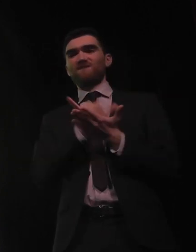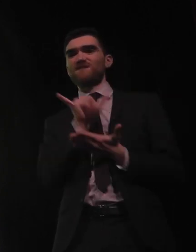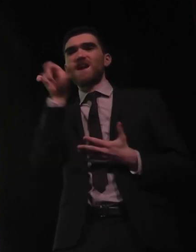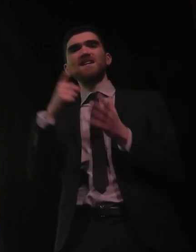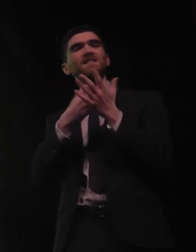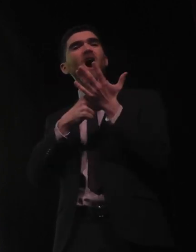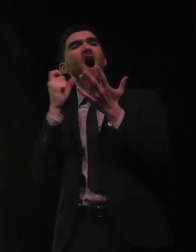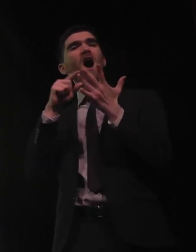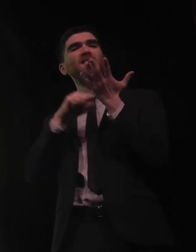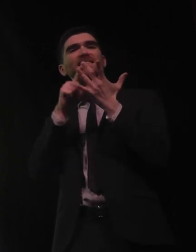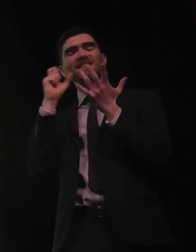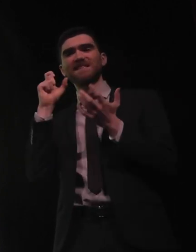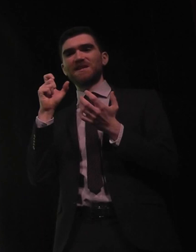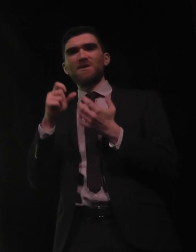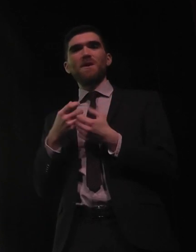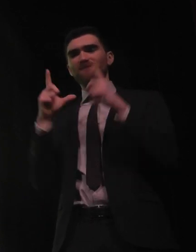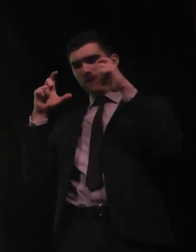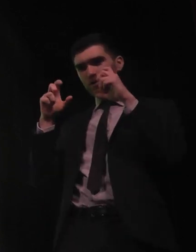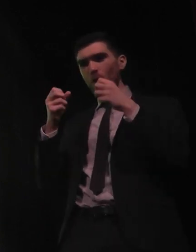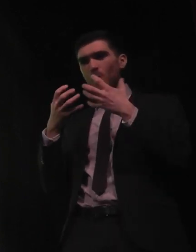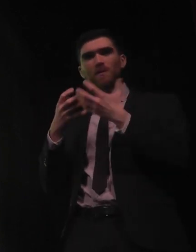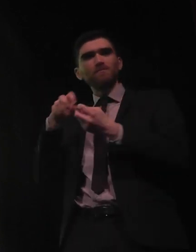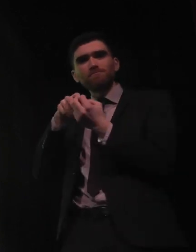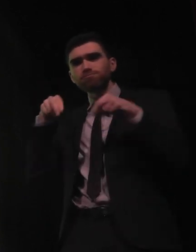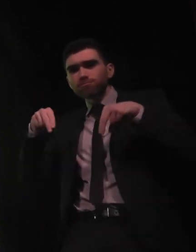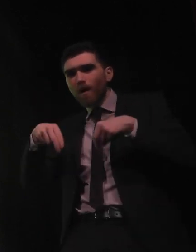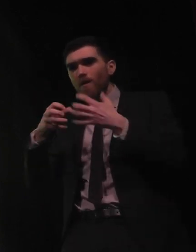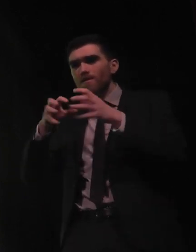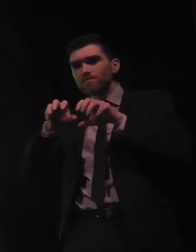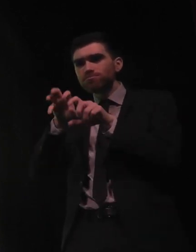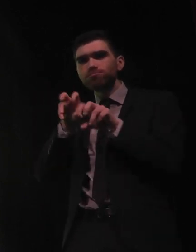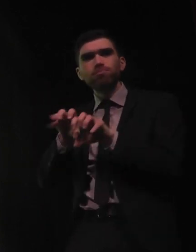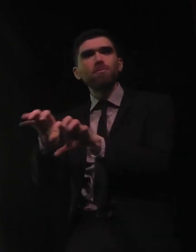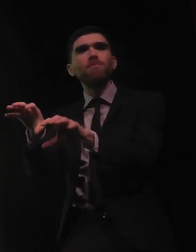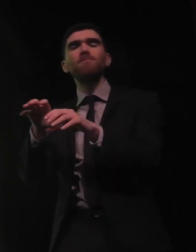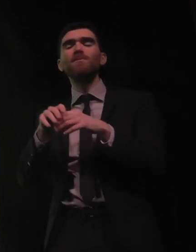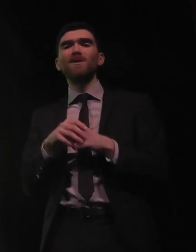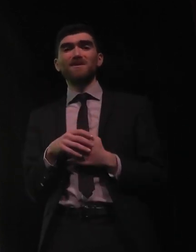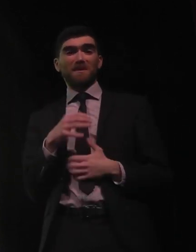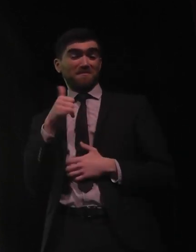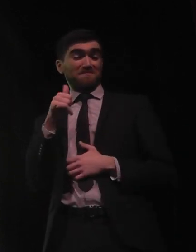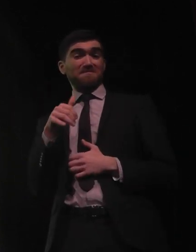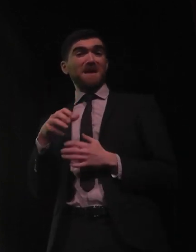for photo op with huskies. I wonder whether that patch of ice still exists.